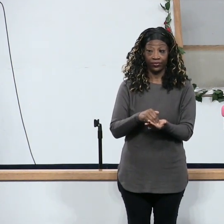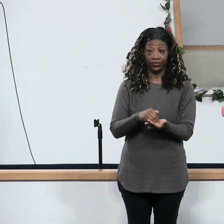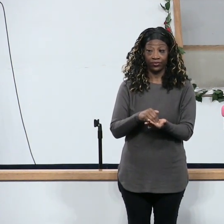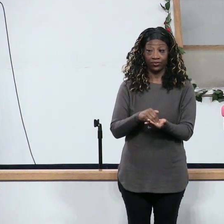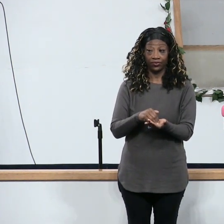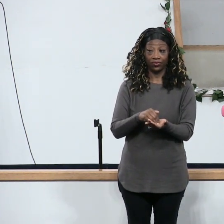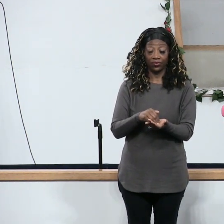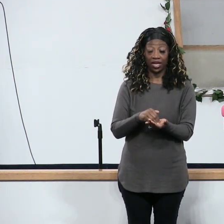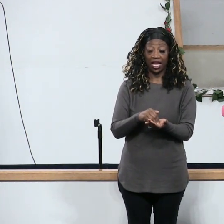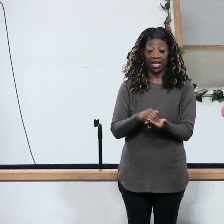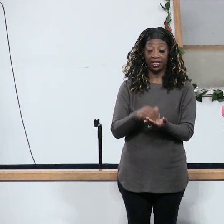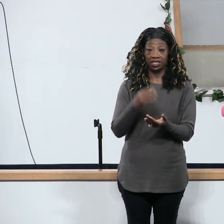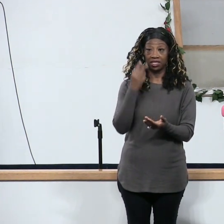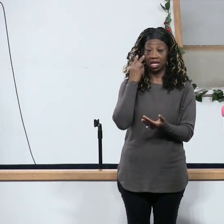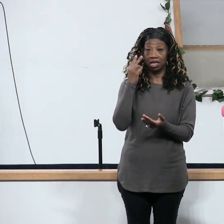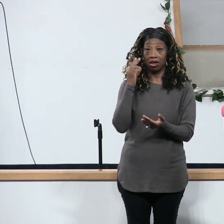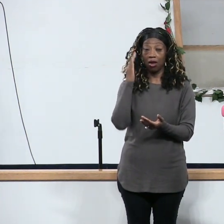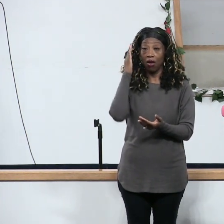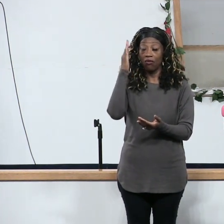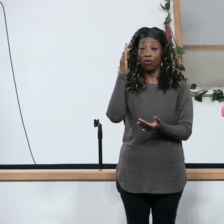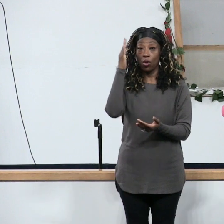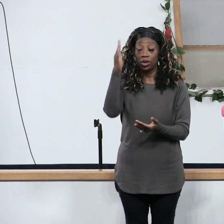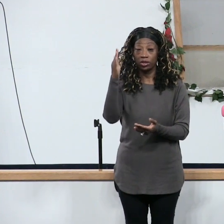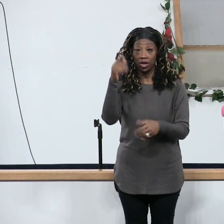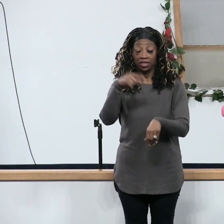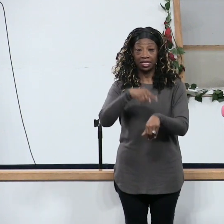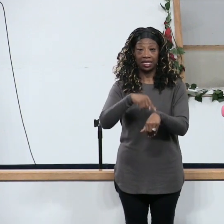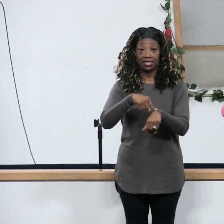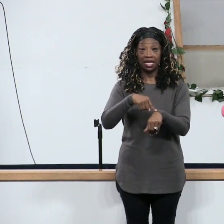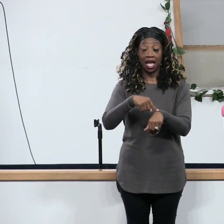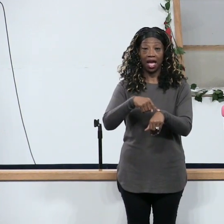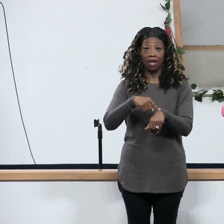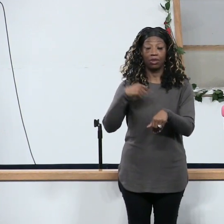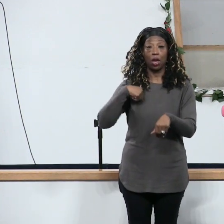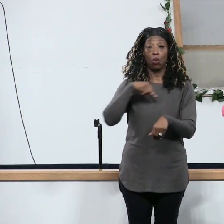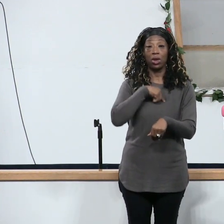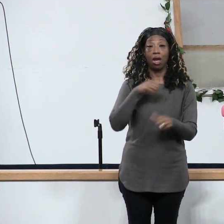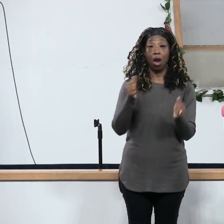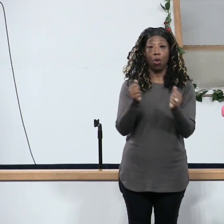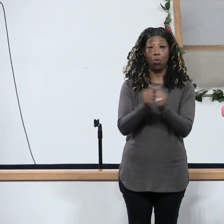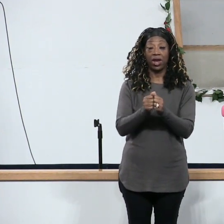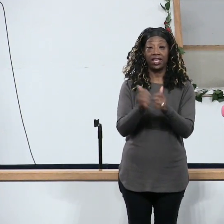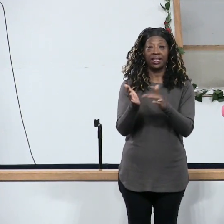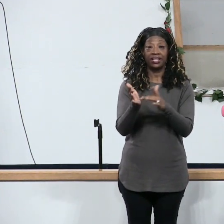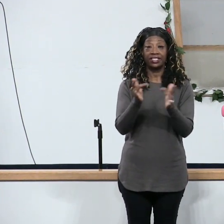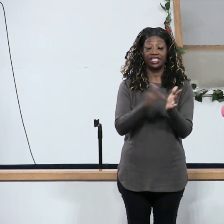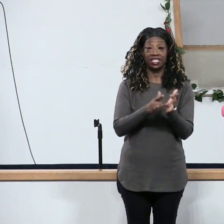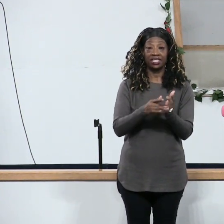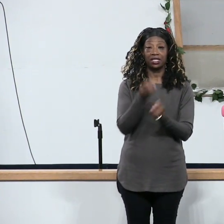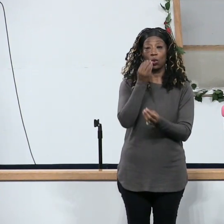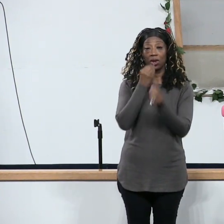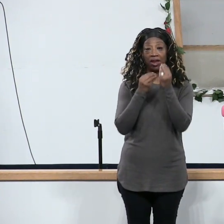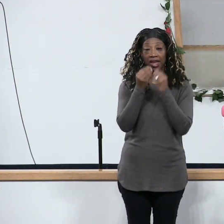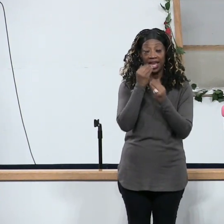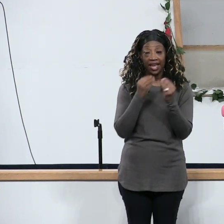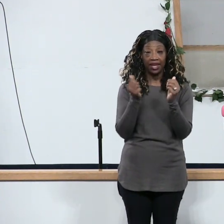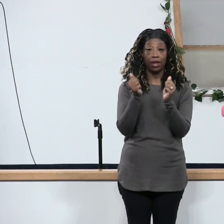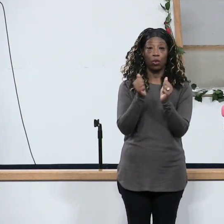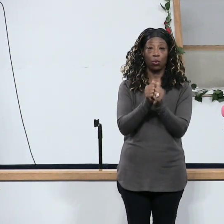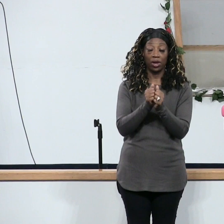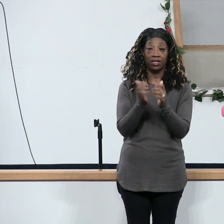It is to look forward to the moment when we are with him and we're eating with him in